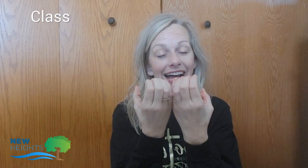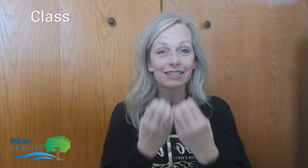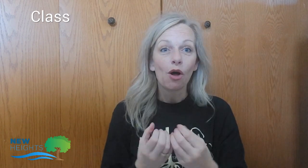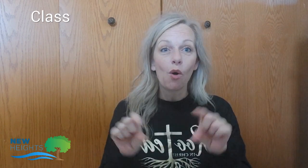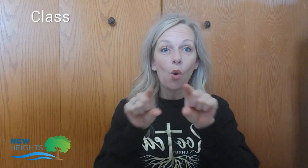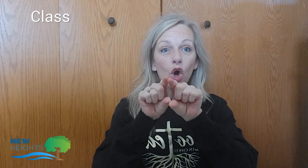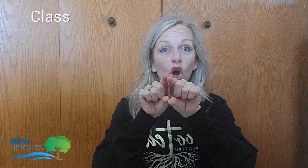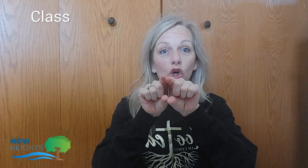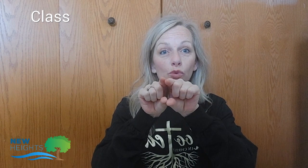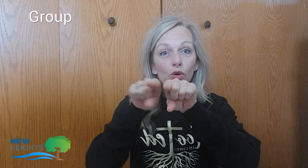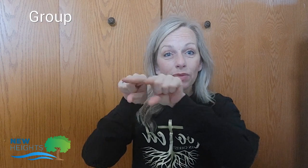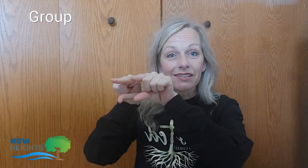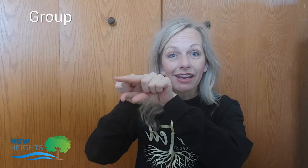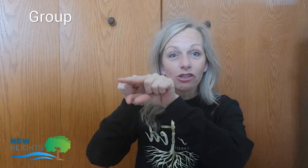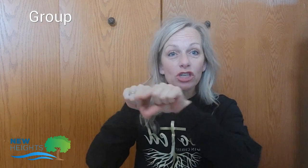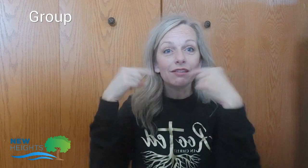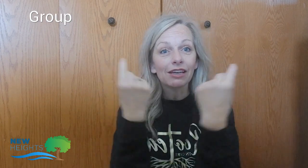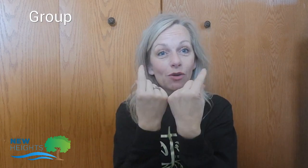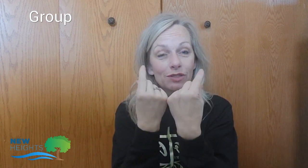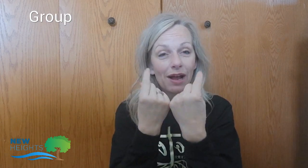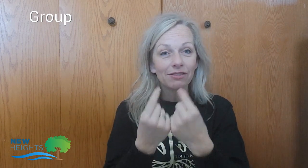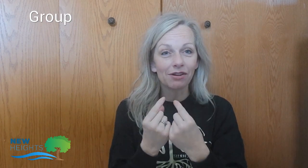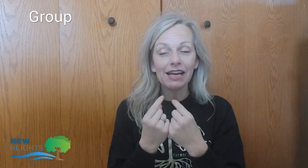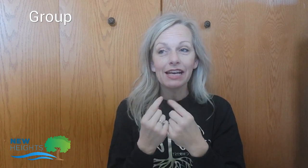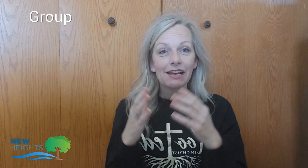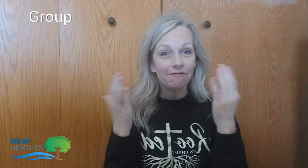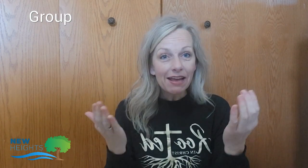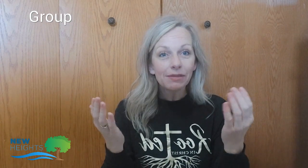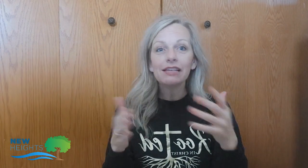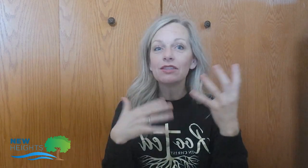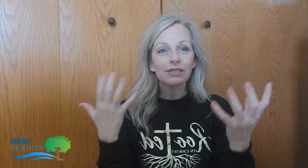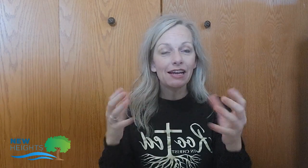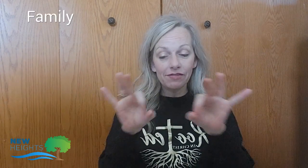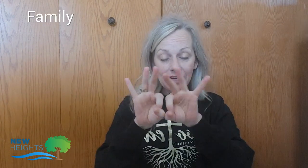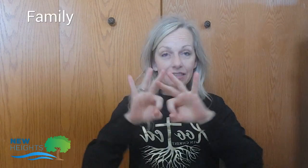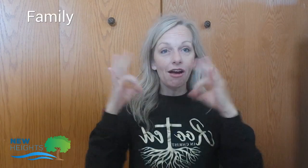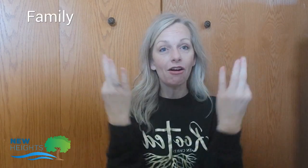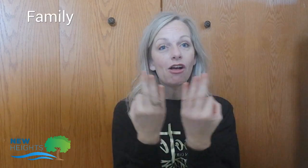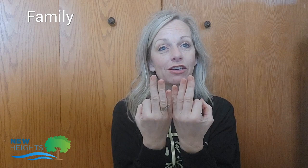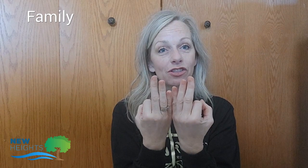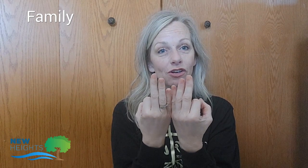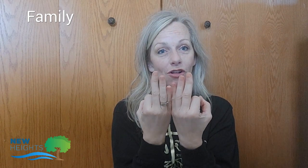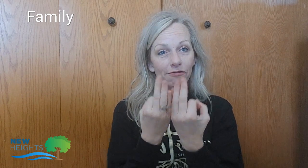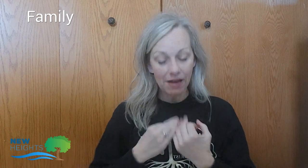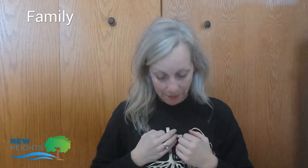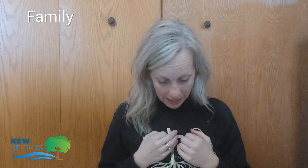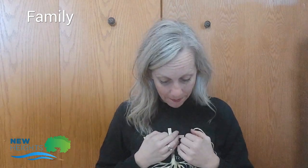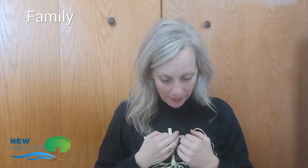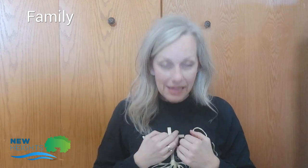class, or group is the letter G that goes around, all right? Families, those kind of things are all in a circle. Family. Then